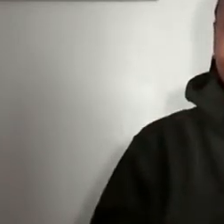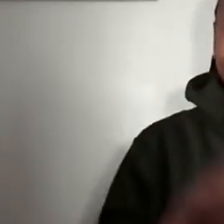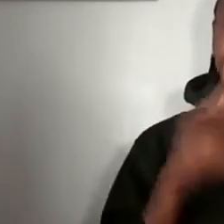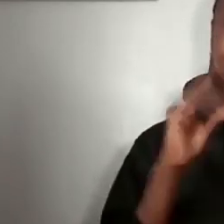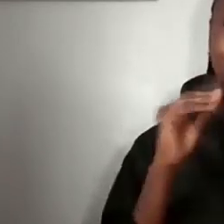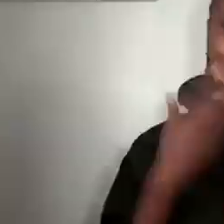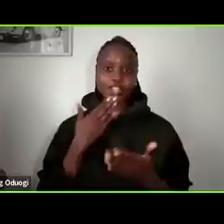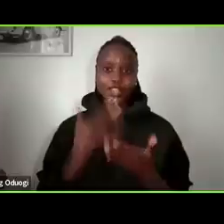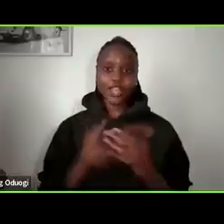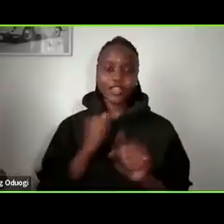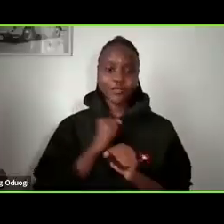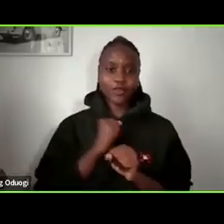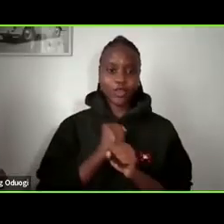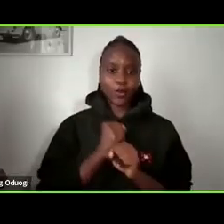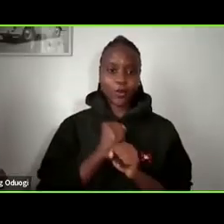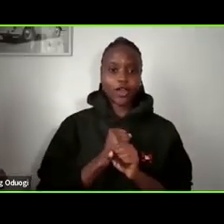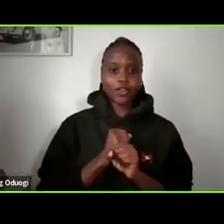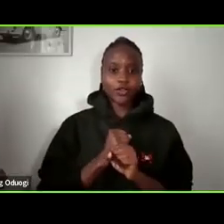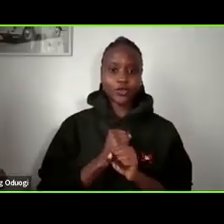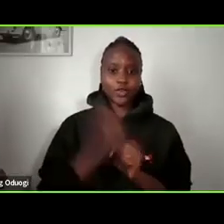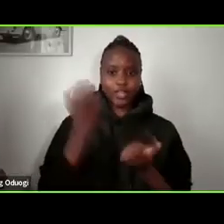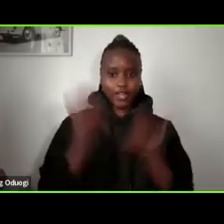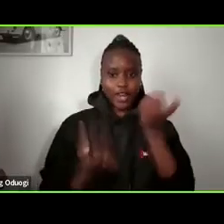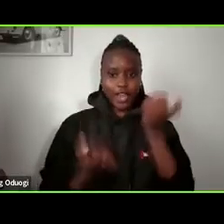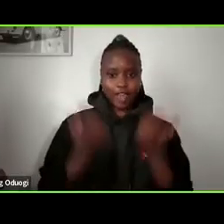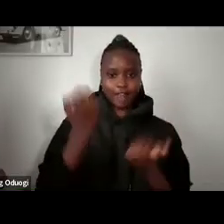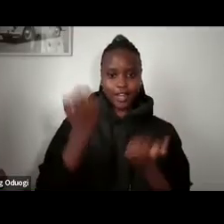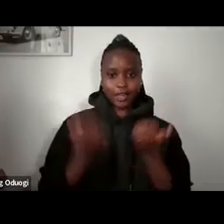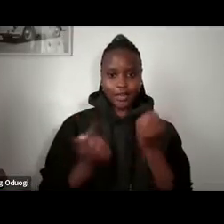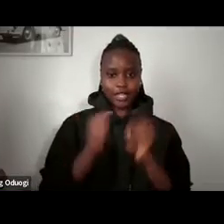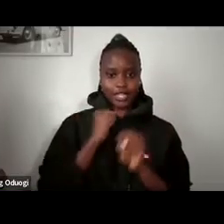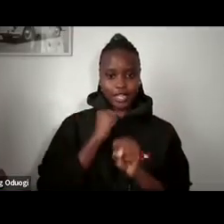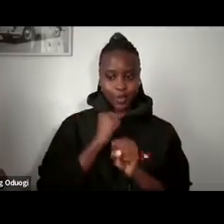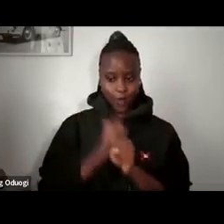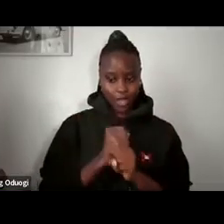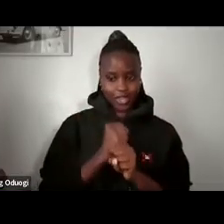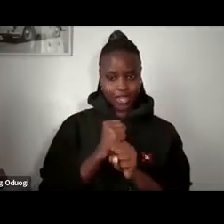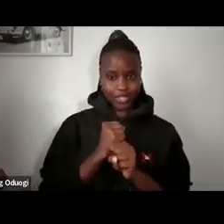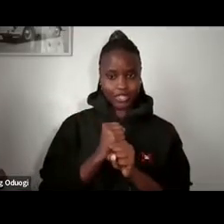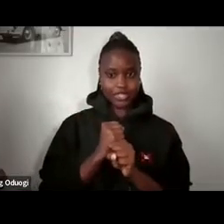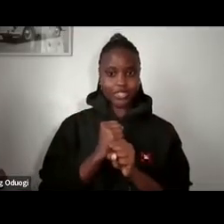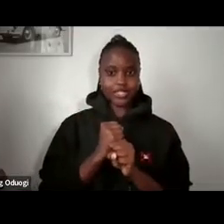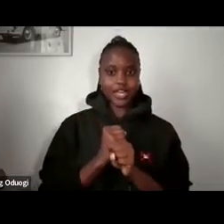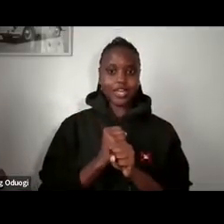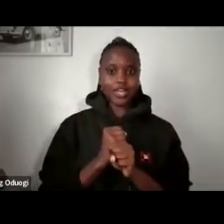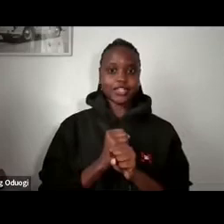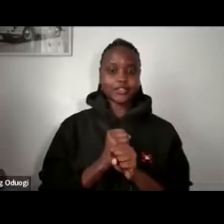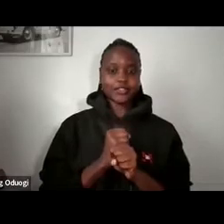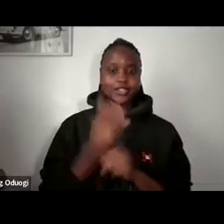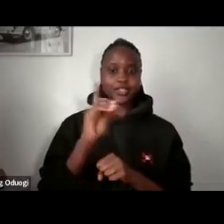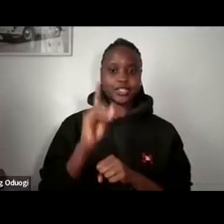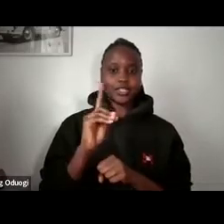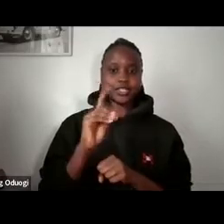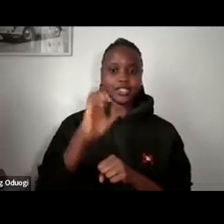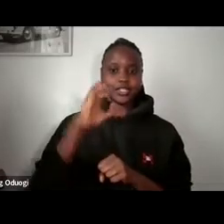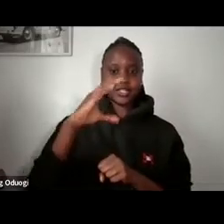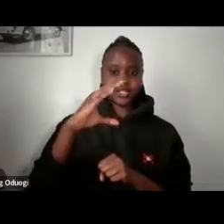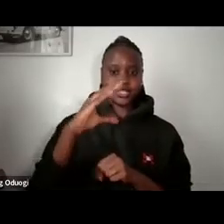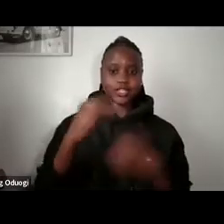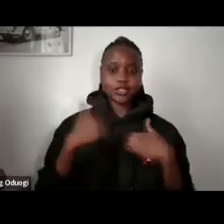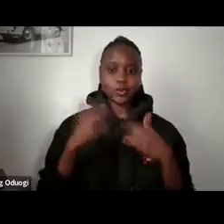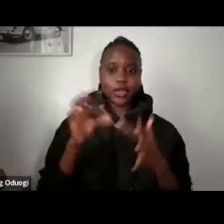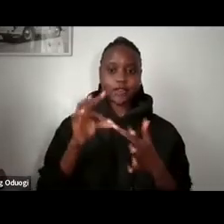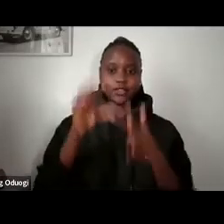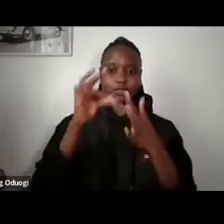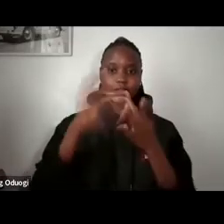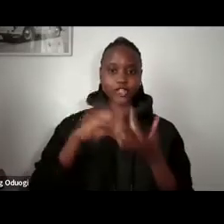do in evaluating the work that is done during the DEC. So we have a special learner with us